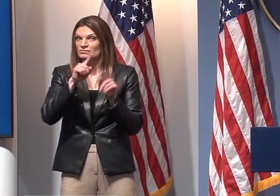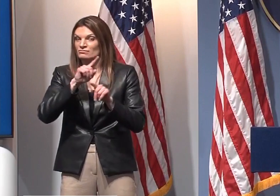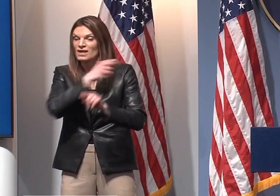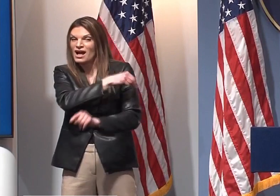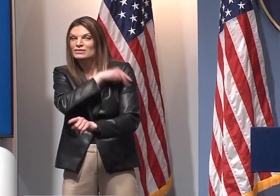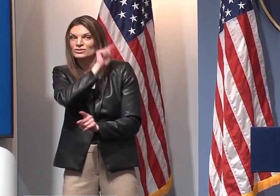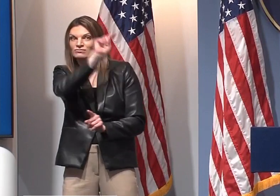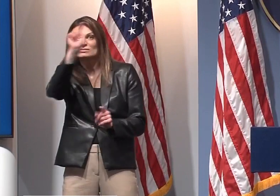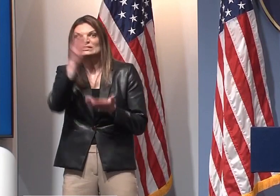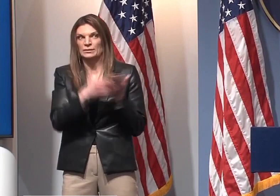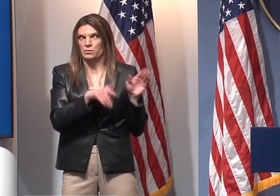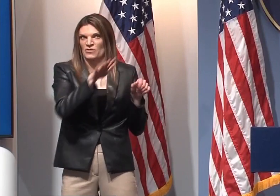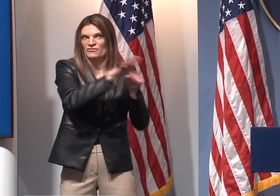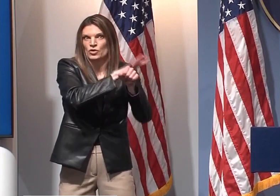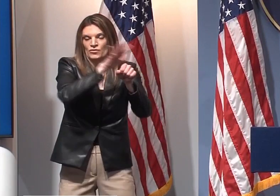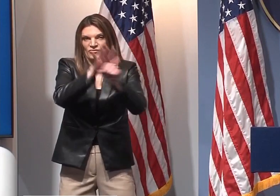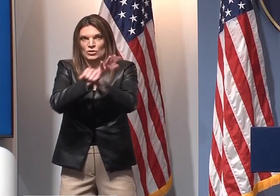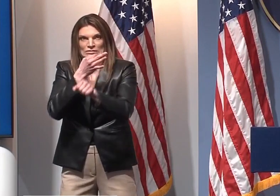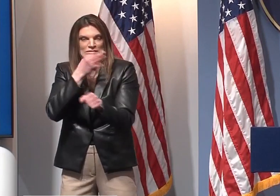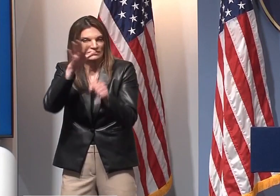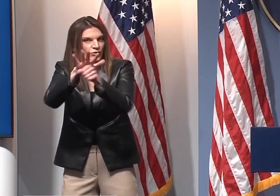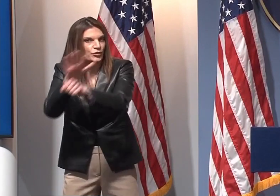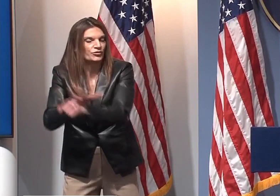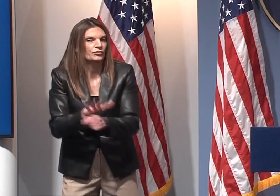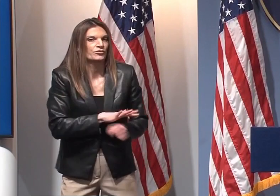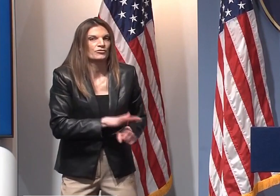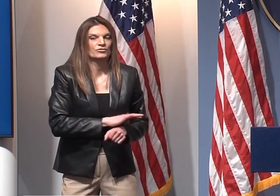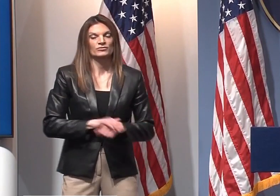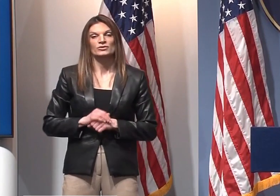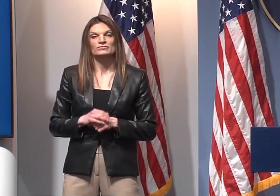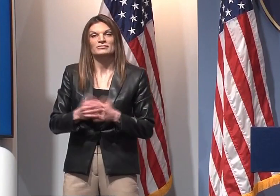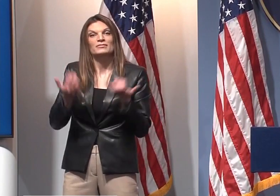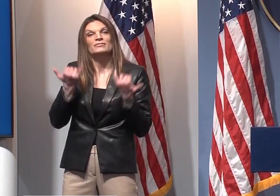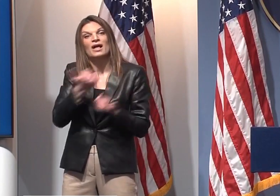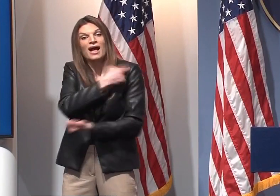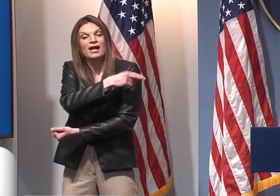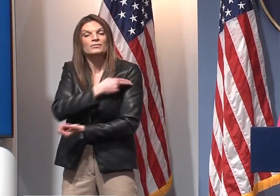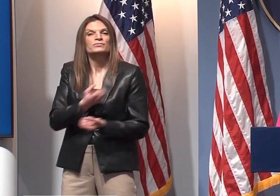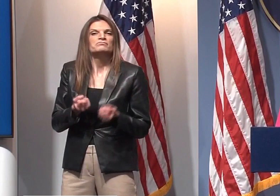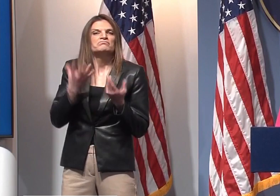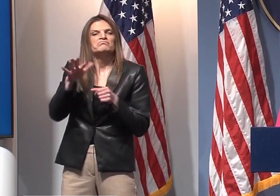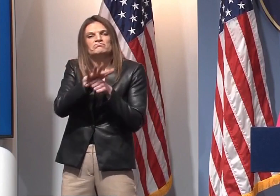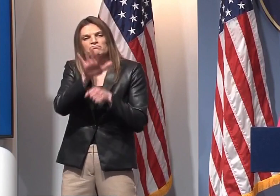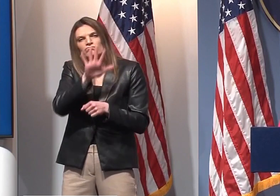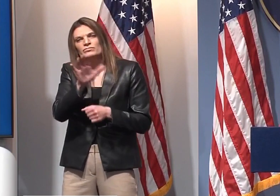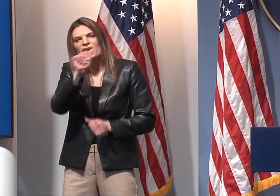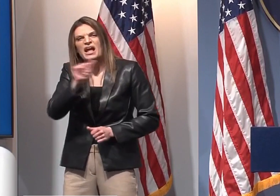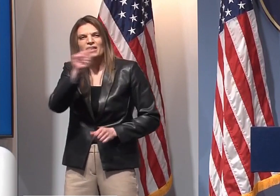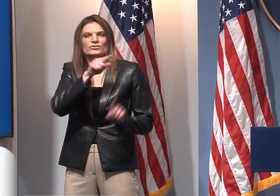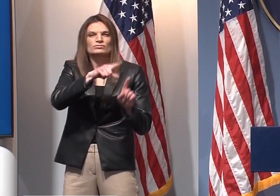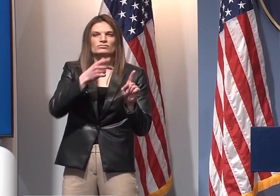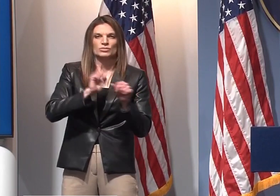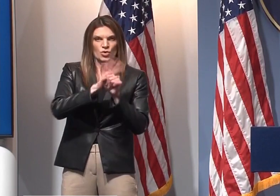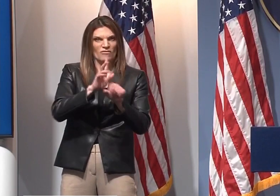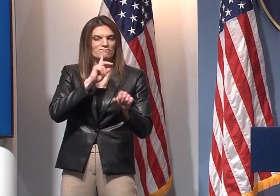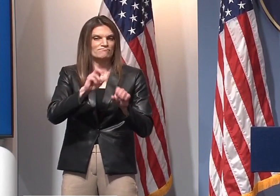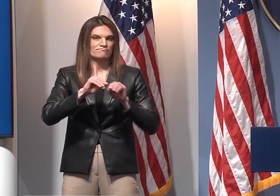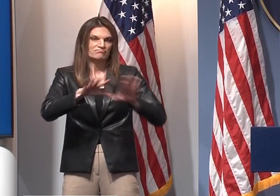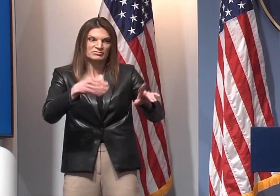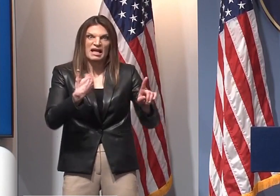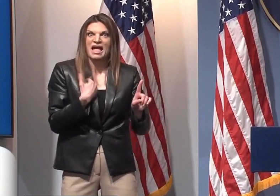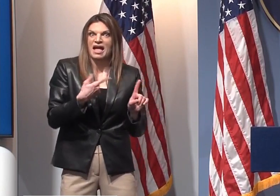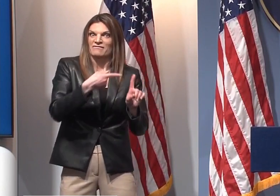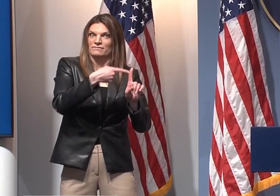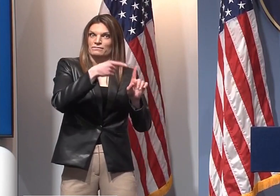Over 18% of hospital beds are being used to treat COVID-19 patients. So I worked in the